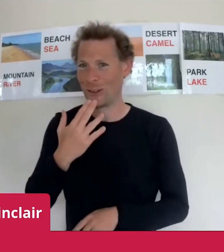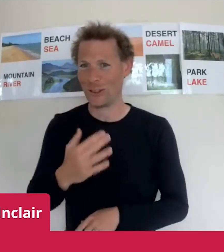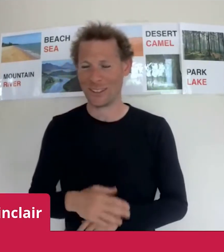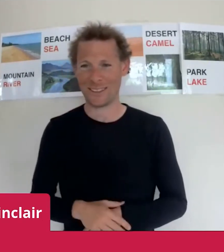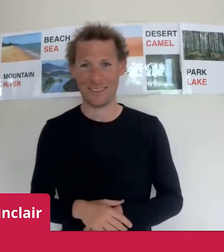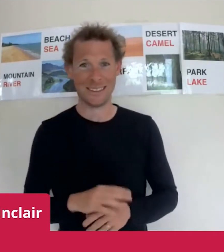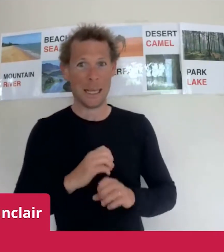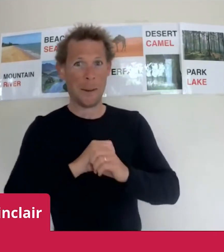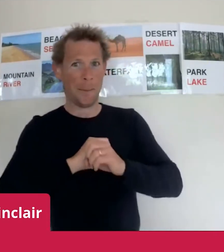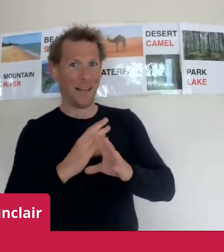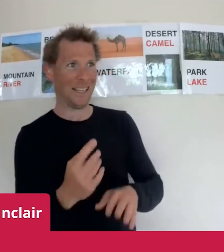of temperature.